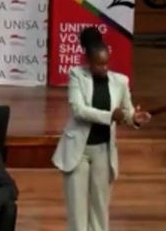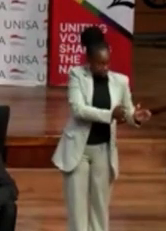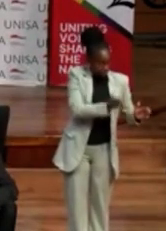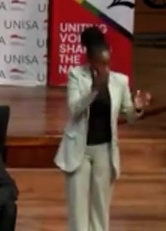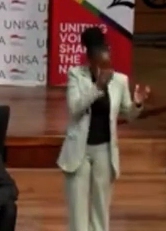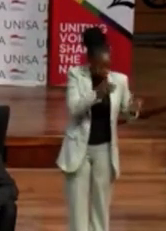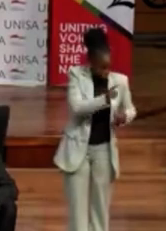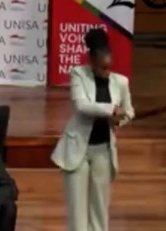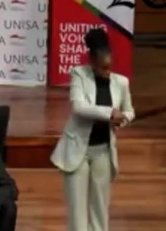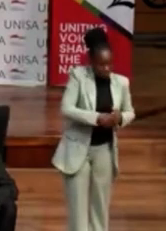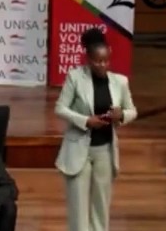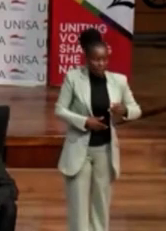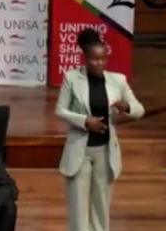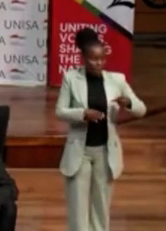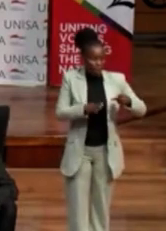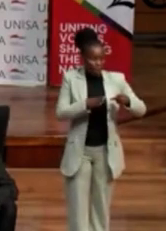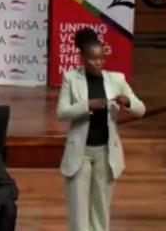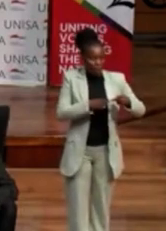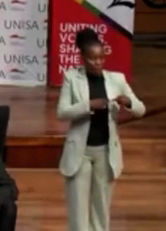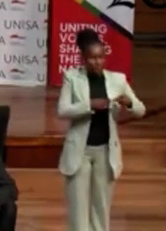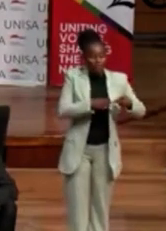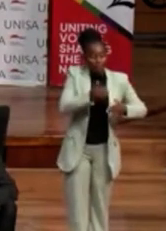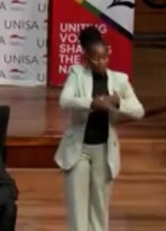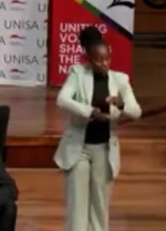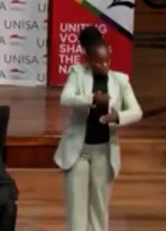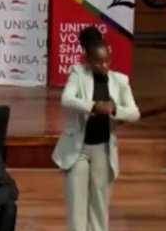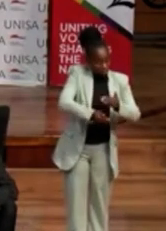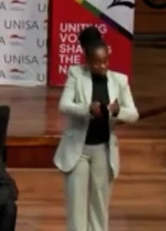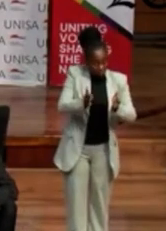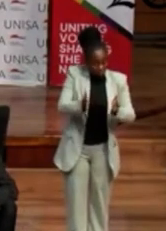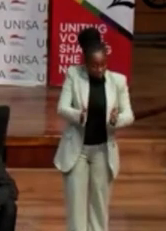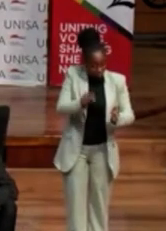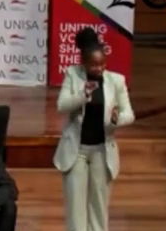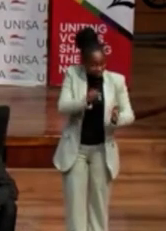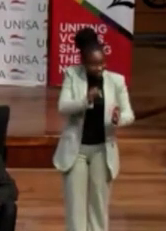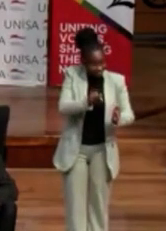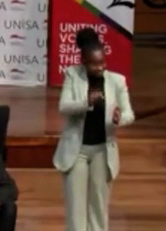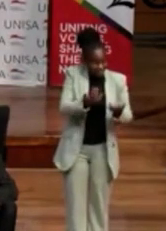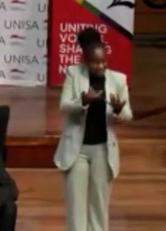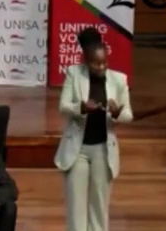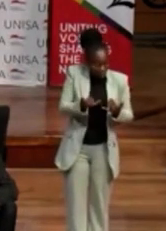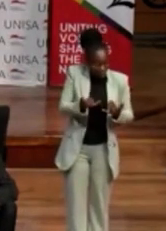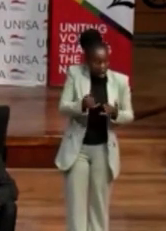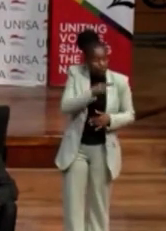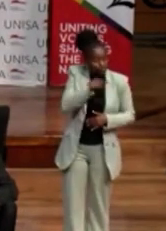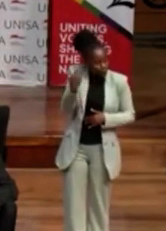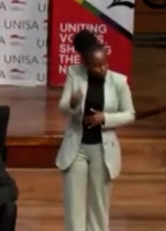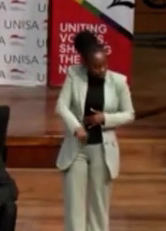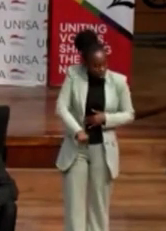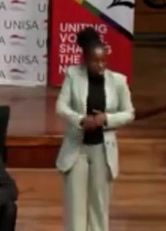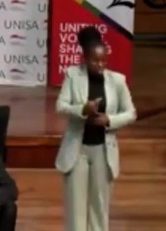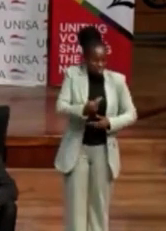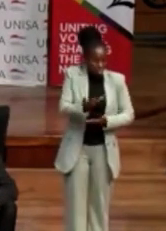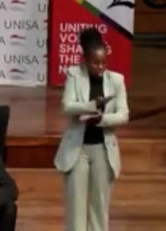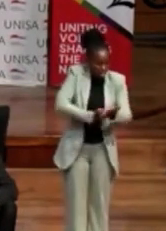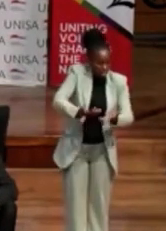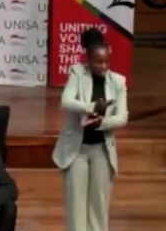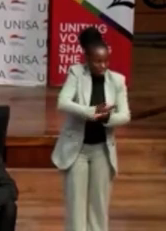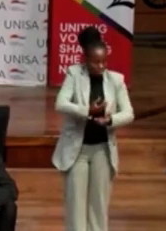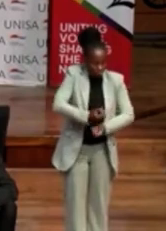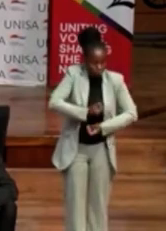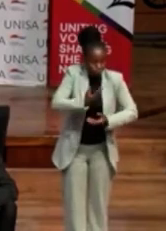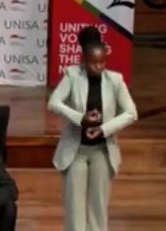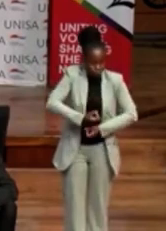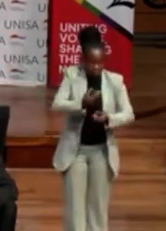preparations. There's the process phase, where we now get into the real dialogue itself after the preparatory